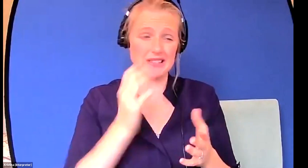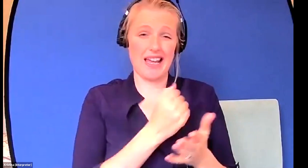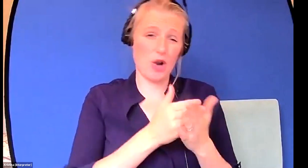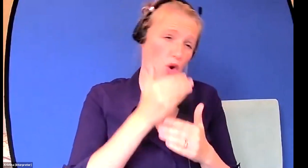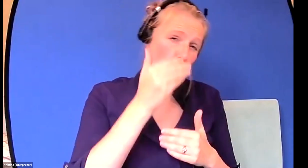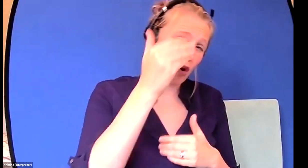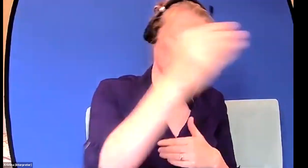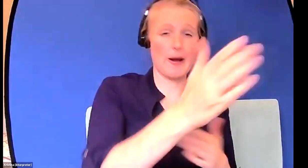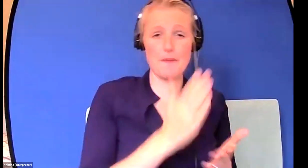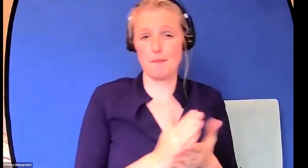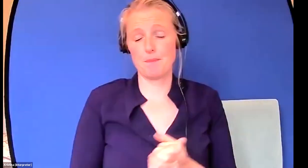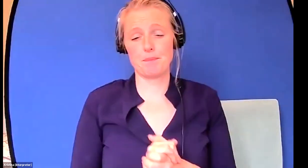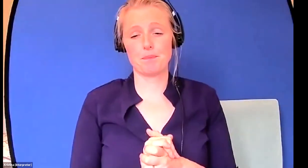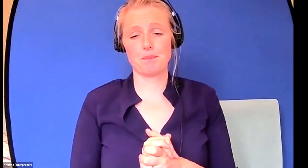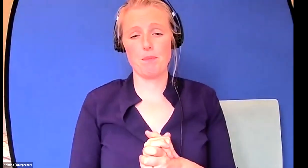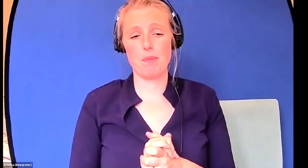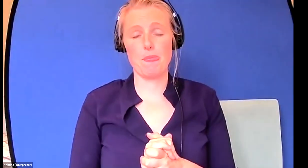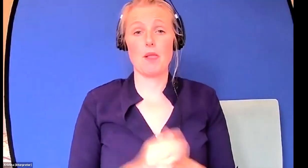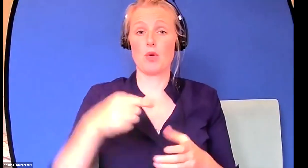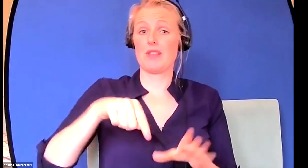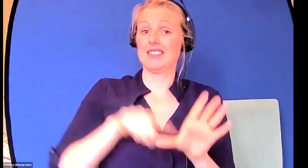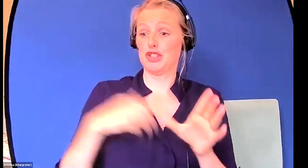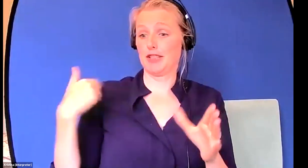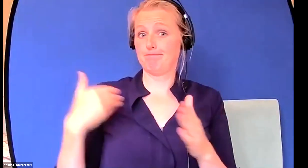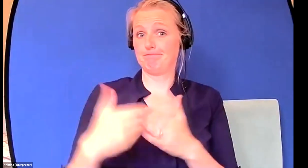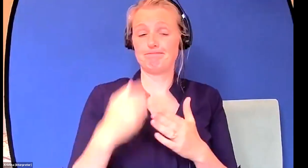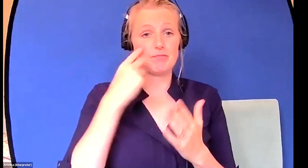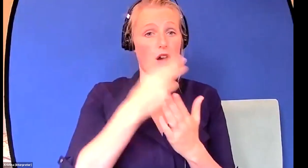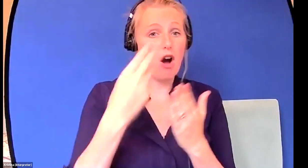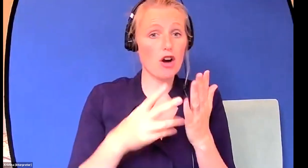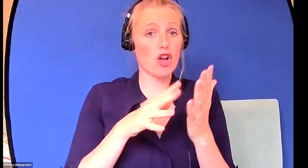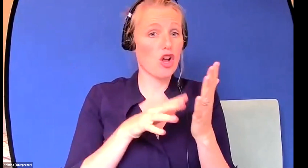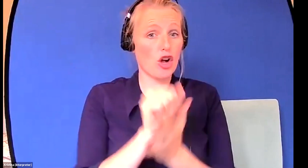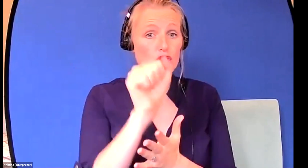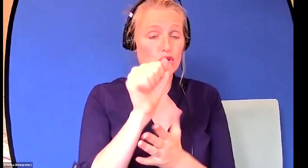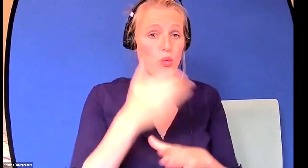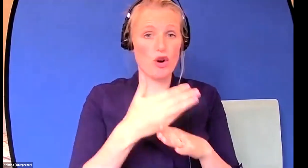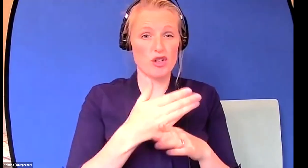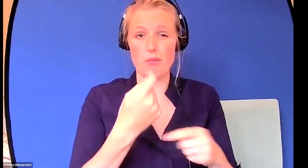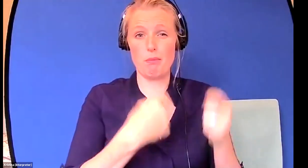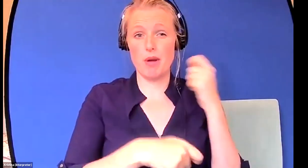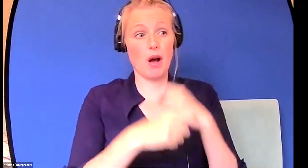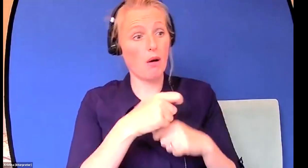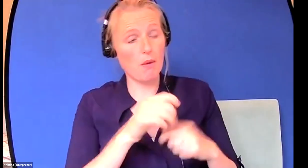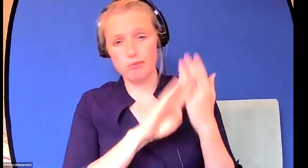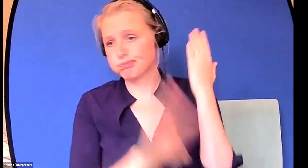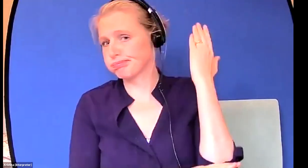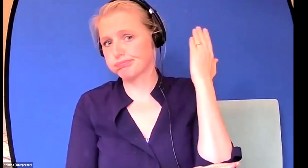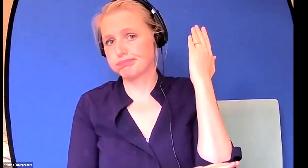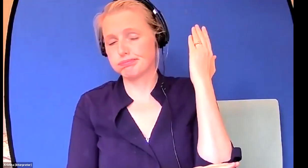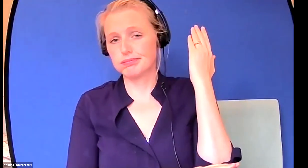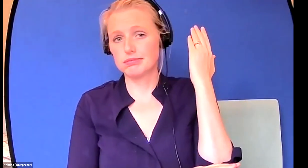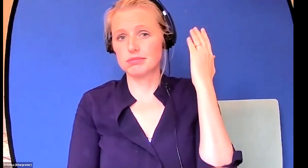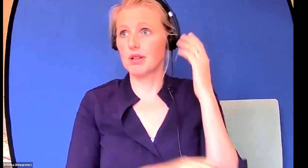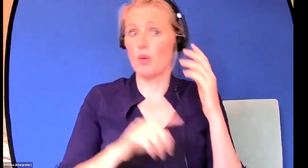like. So this year we saw arts and cultural workers quite quickly relegated to the bottom